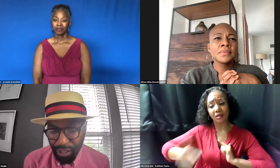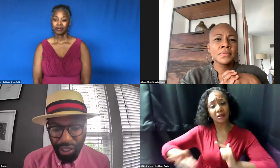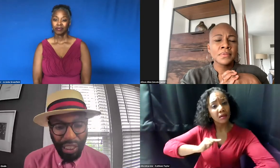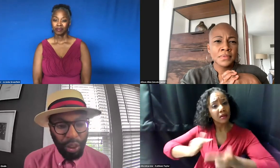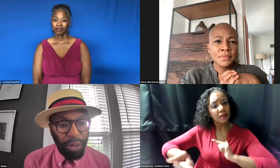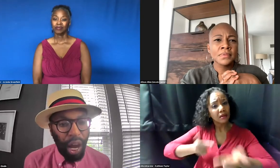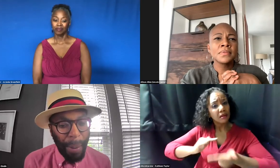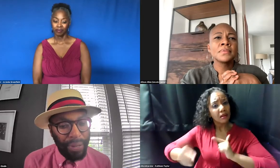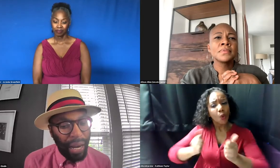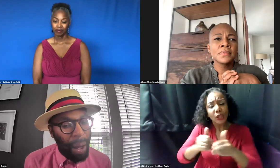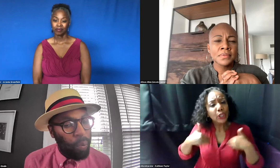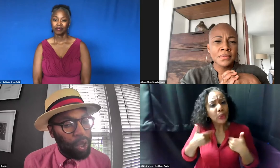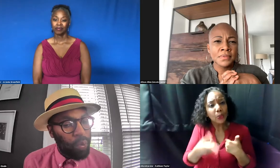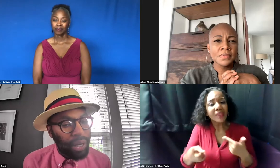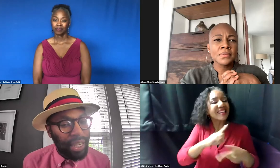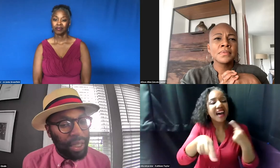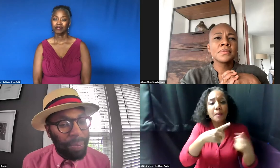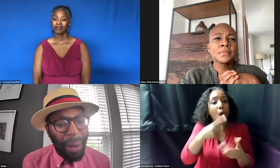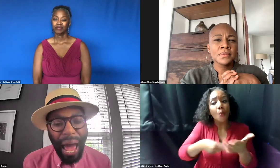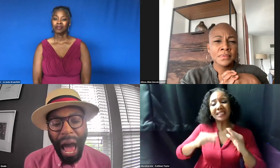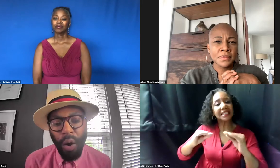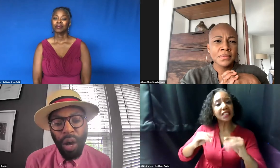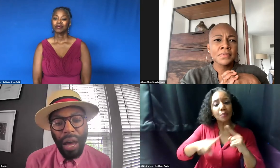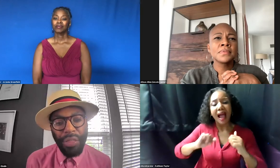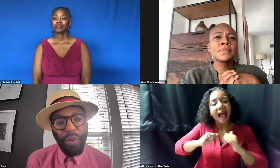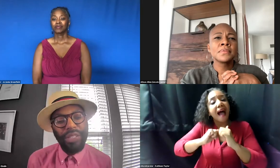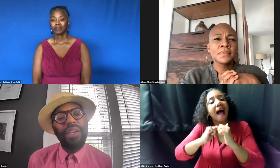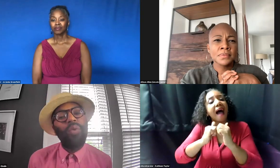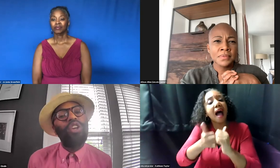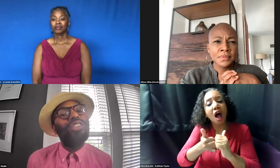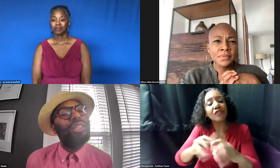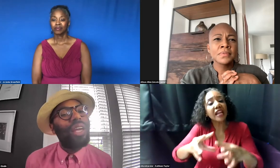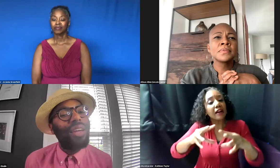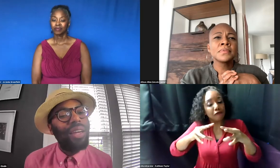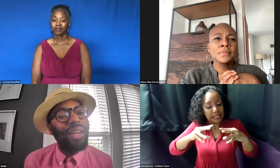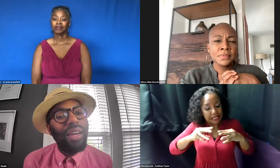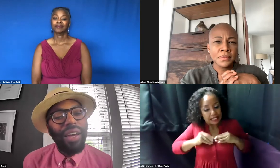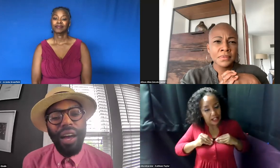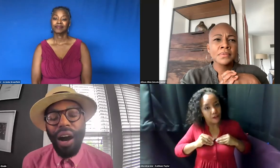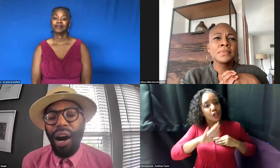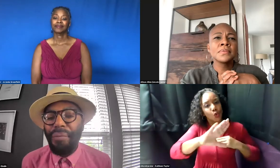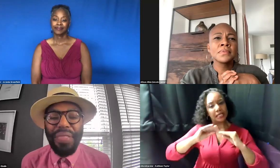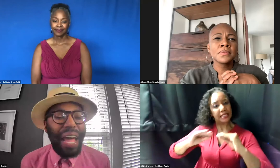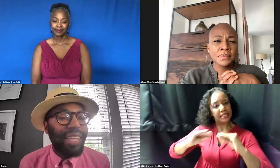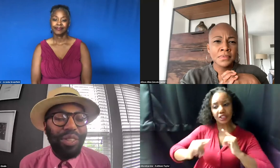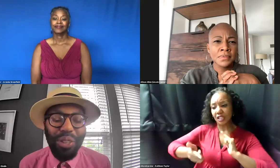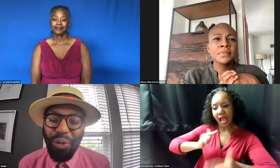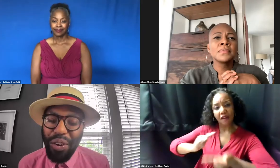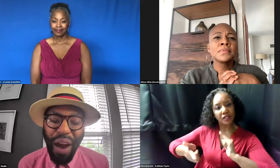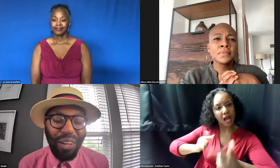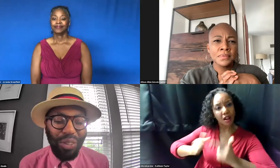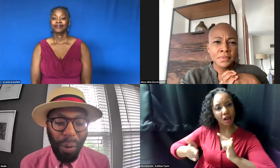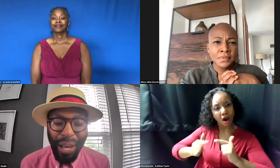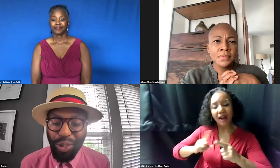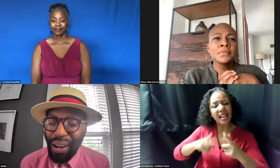having conversations with young people, not about what you want to teach, but about how they're receiving what you're teaching. Mm-hmm. That centers you